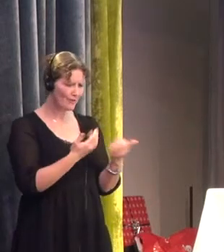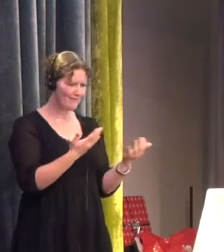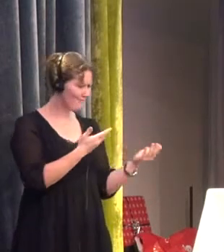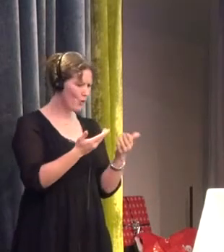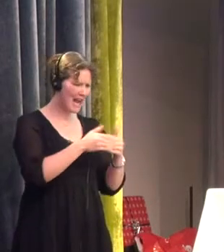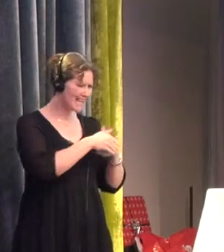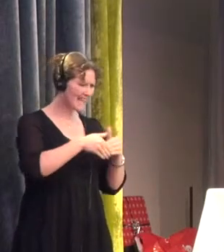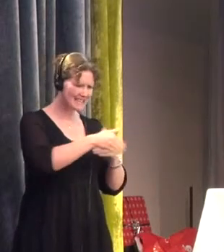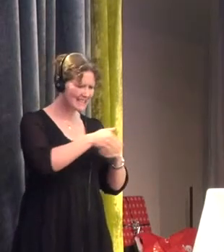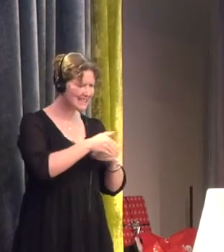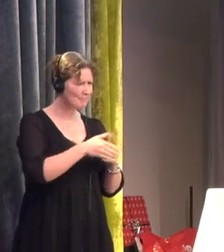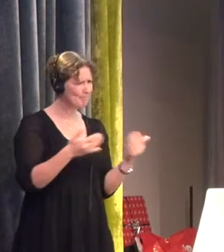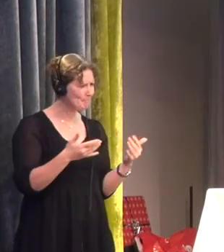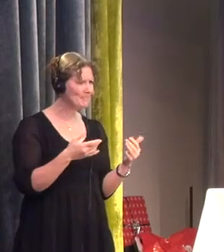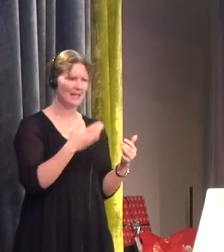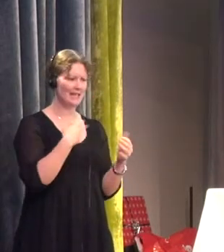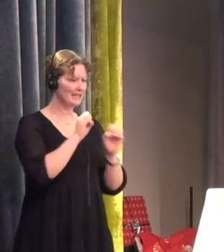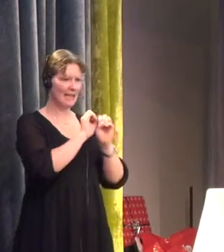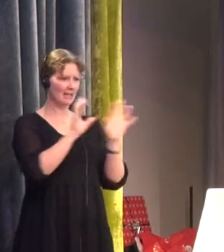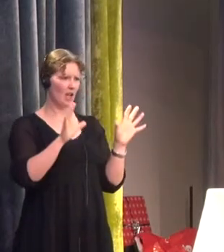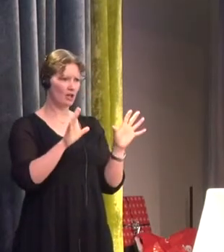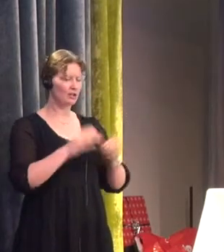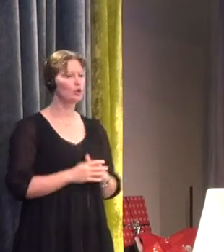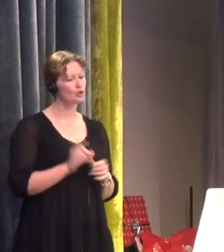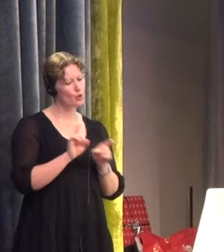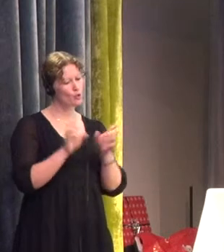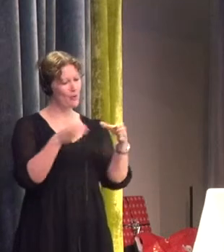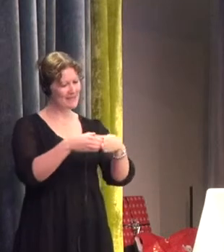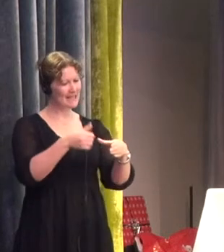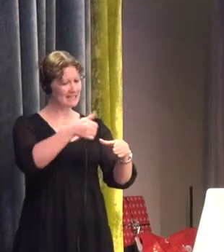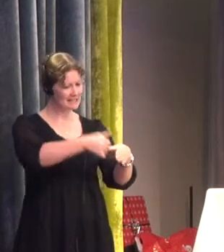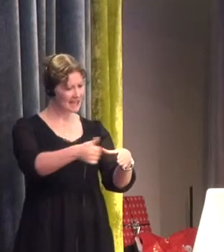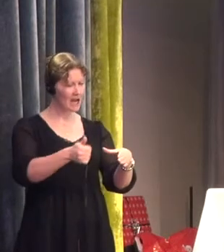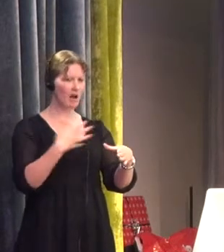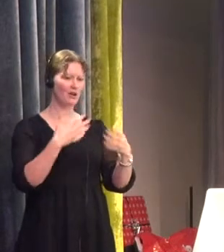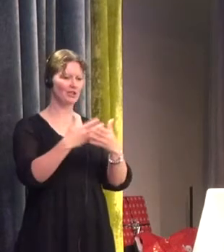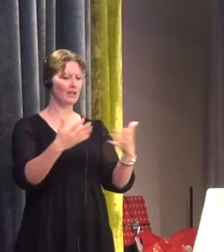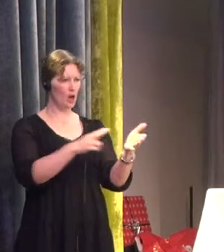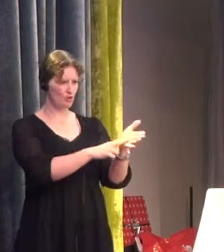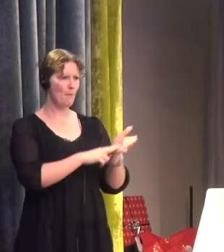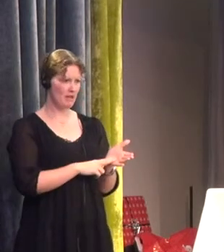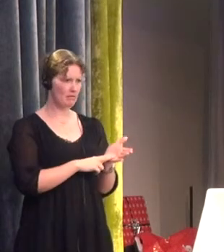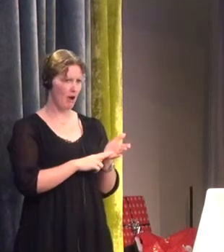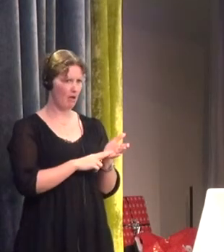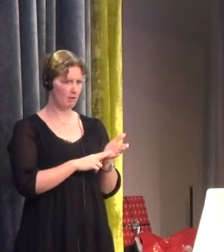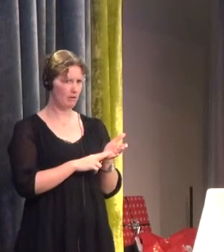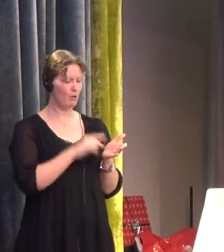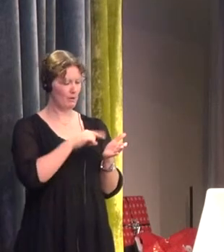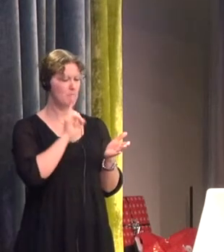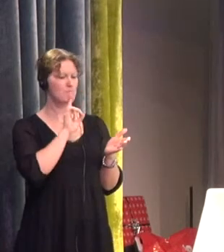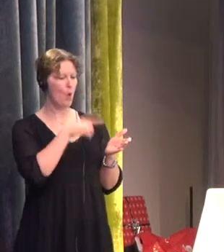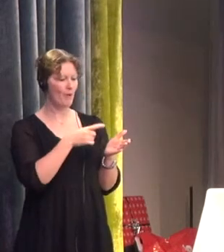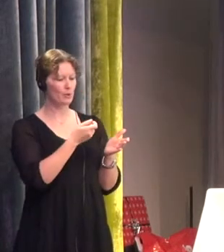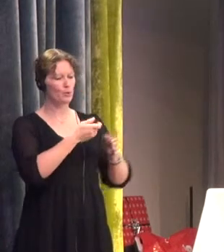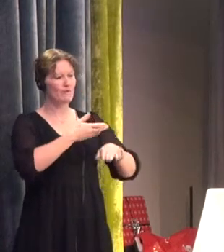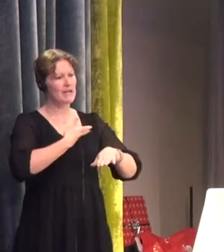is not understood. The committee itself has come out with a general comment that highlights some of the very basic issues, but